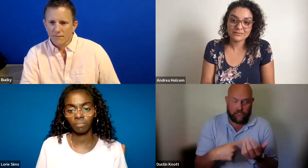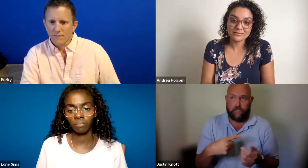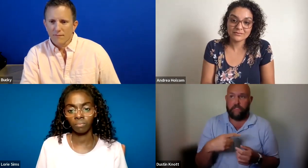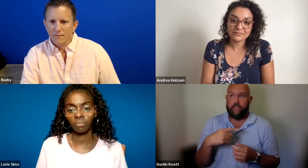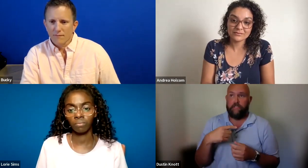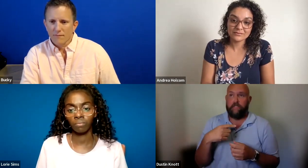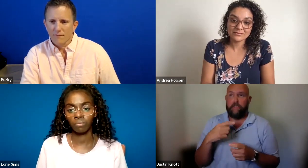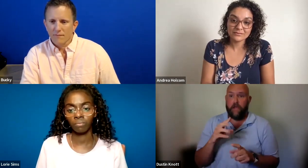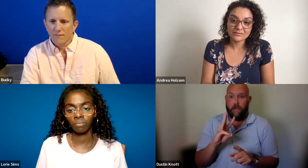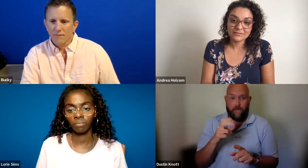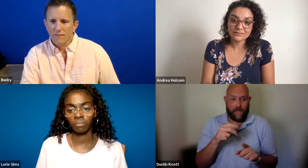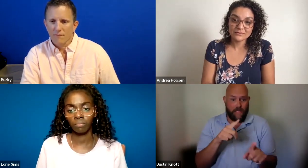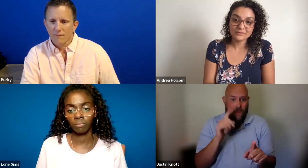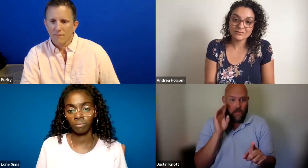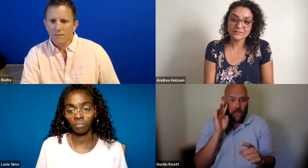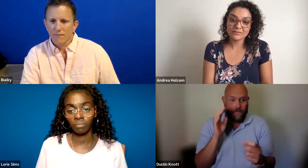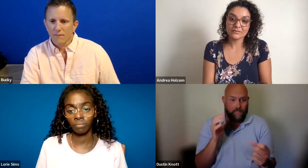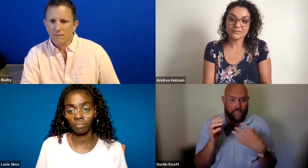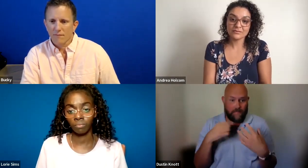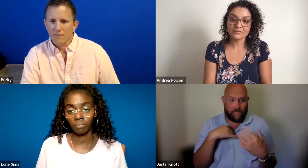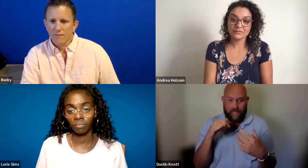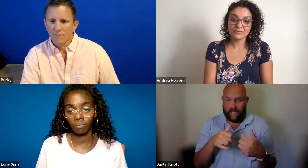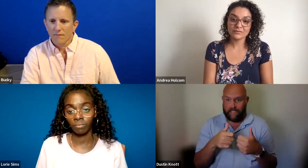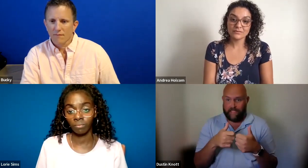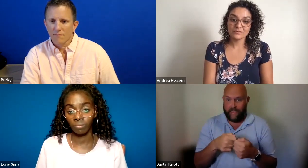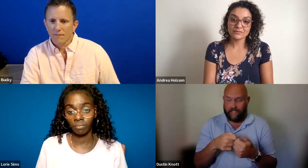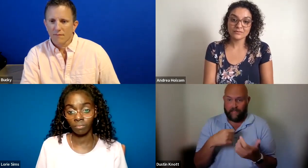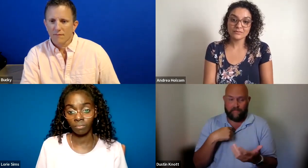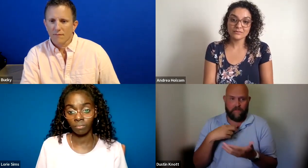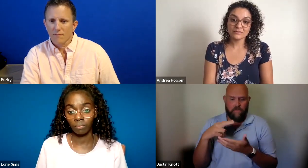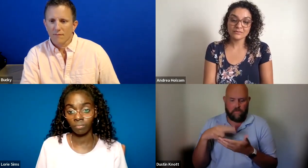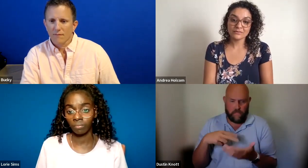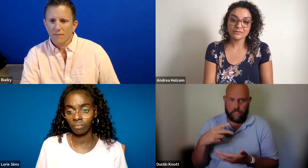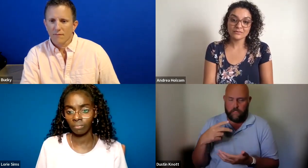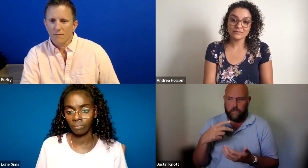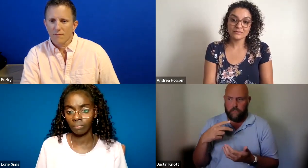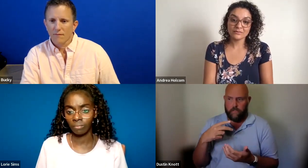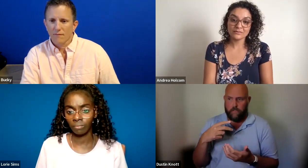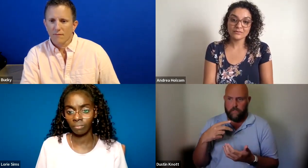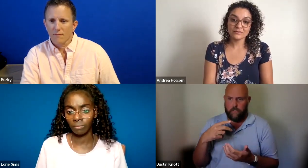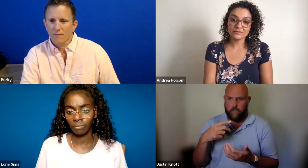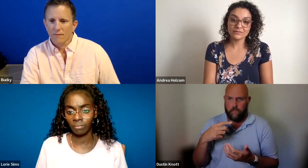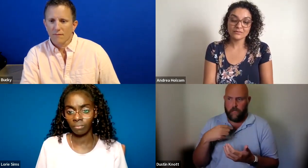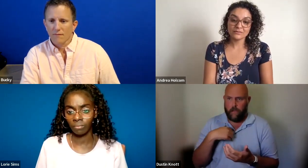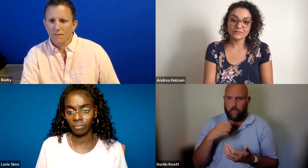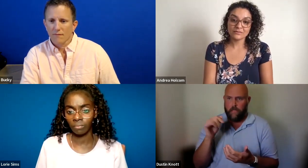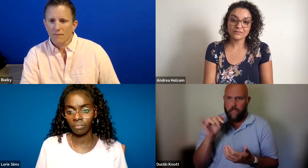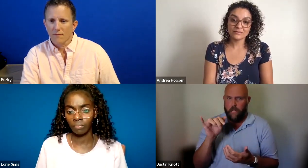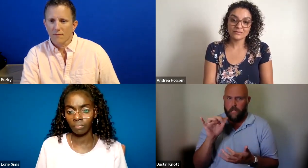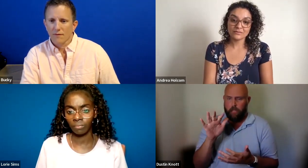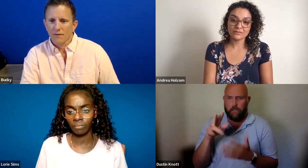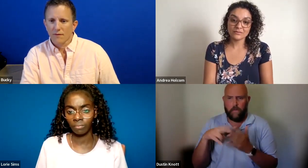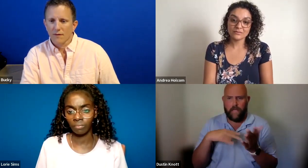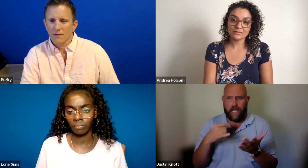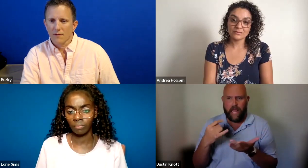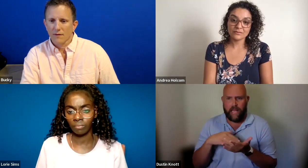healthy. It's important to have healthy discussions. I know when I got that text and I read